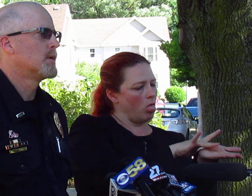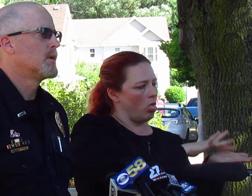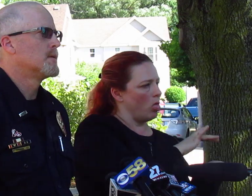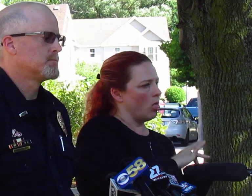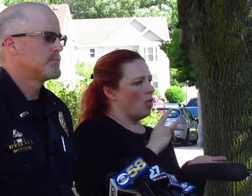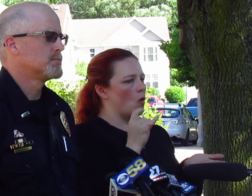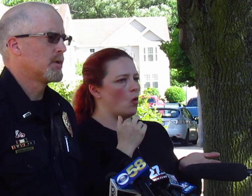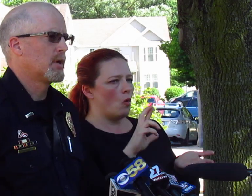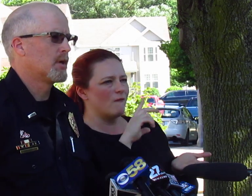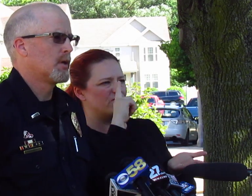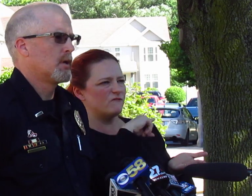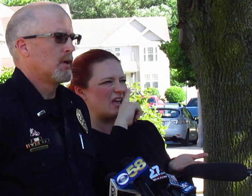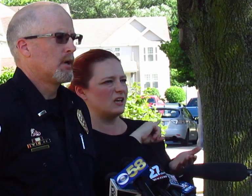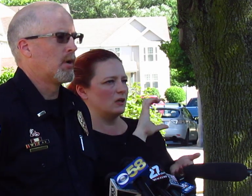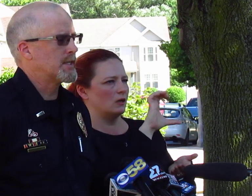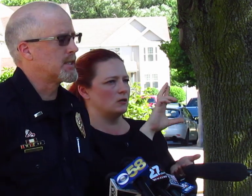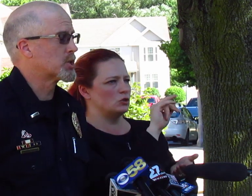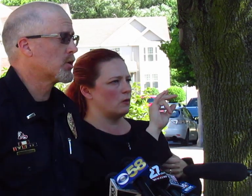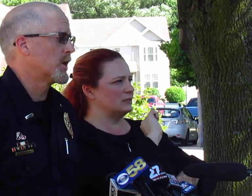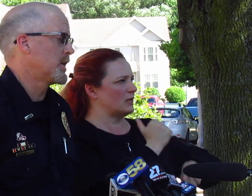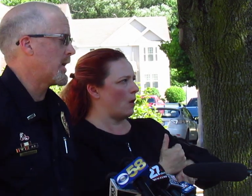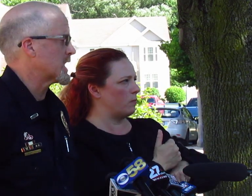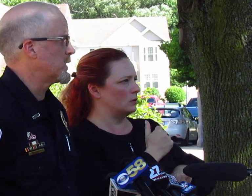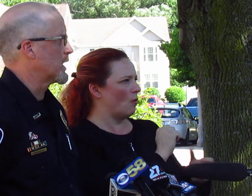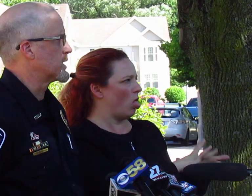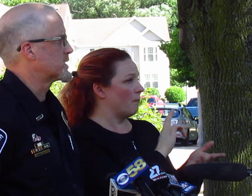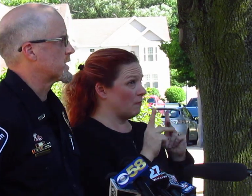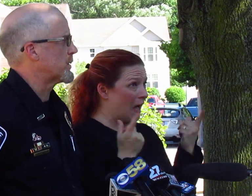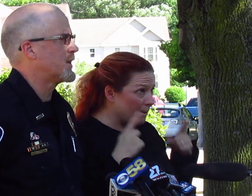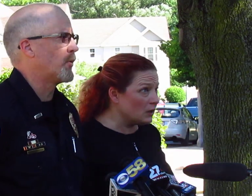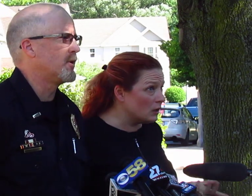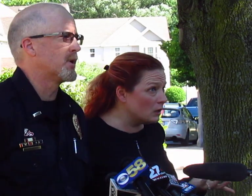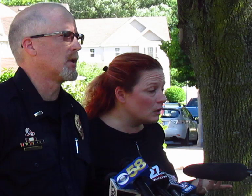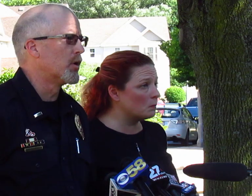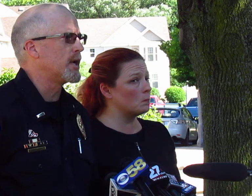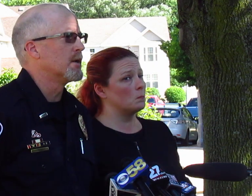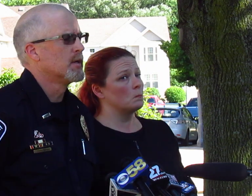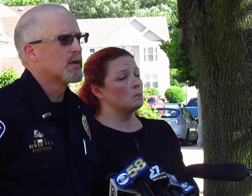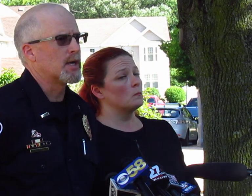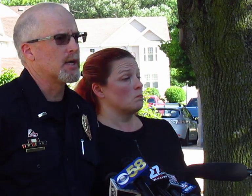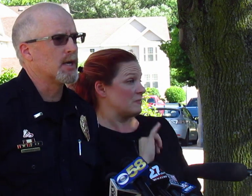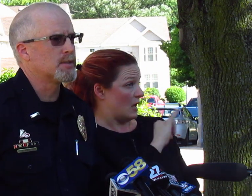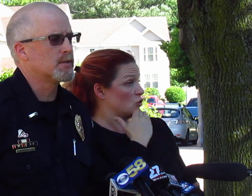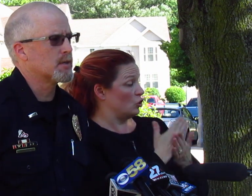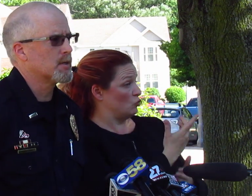bogus charities or anything like that? No, that's a good question you asked, because something that we've been learning